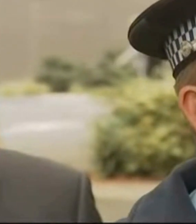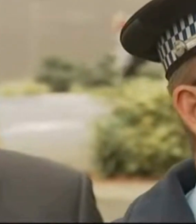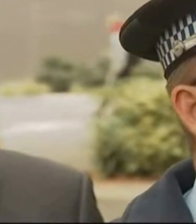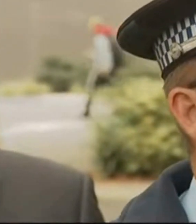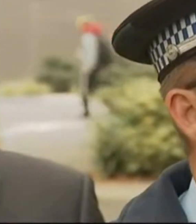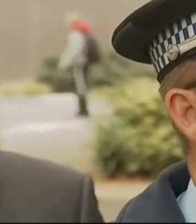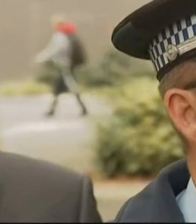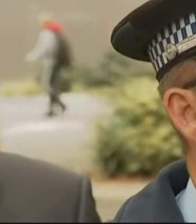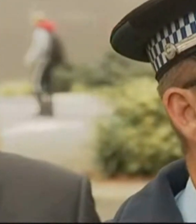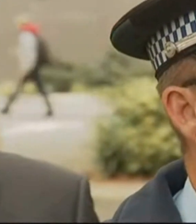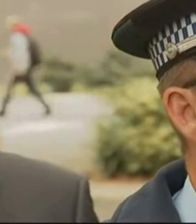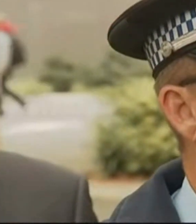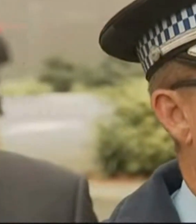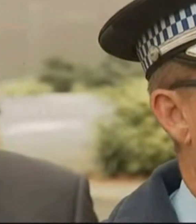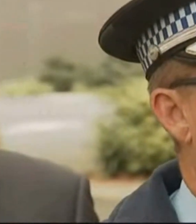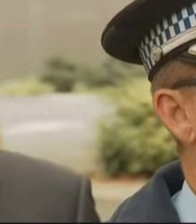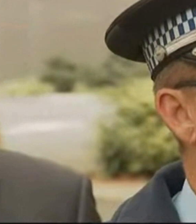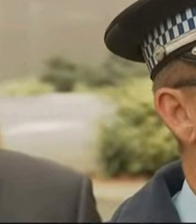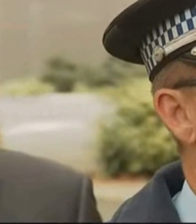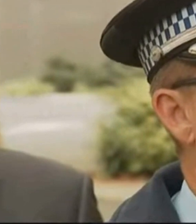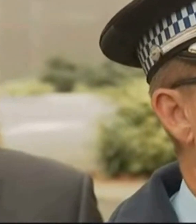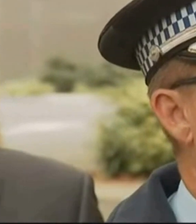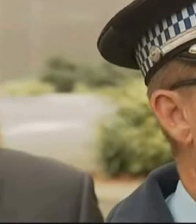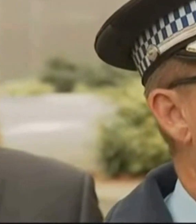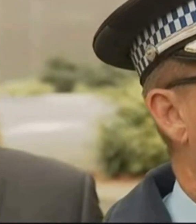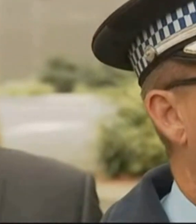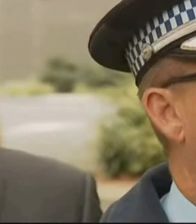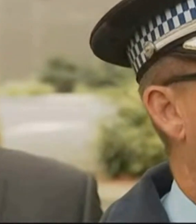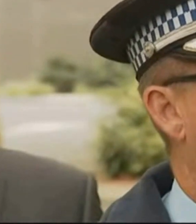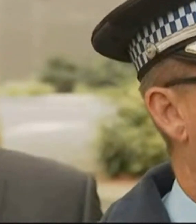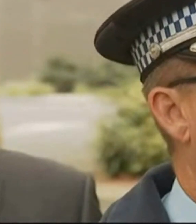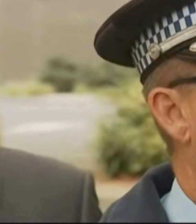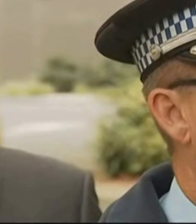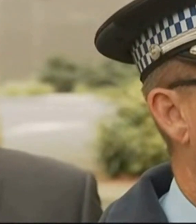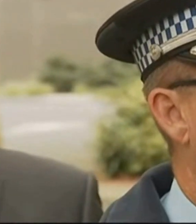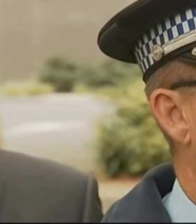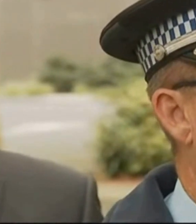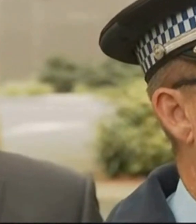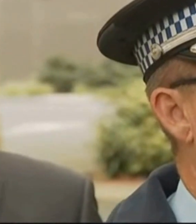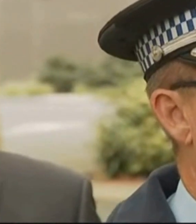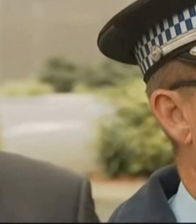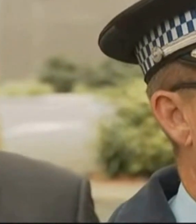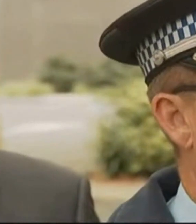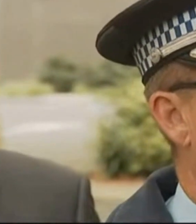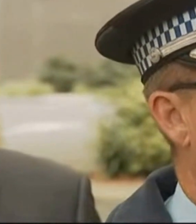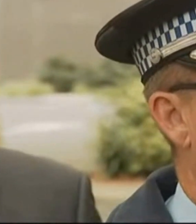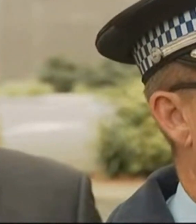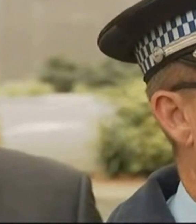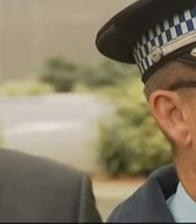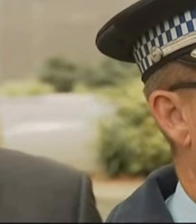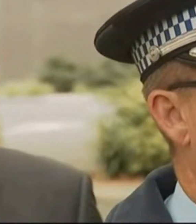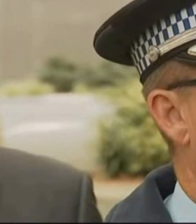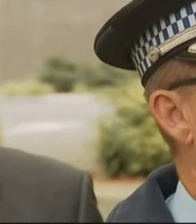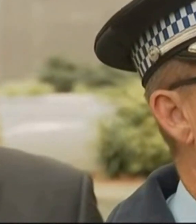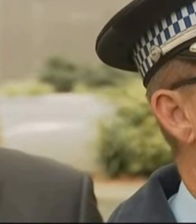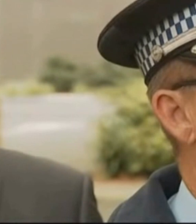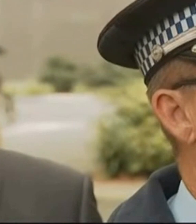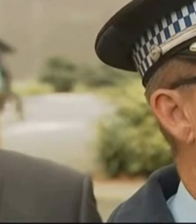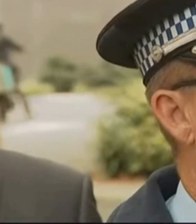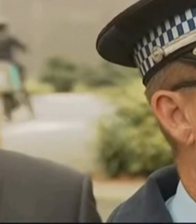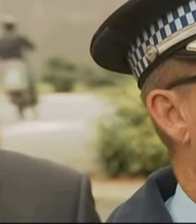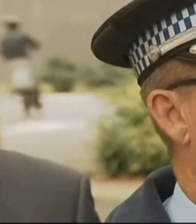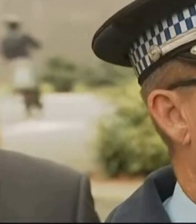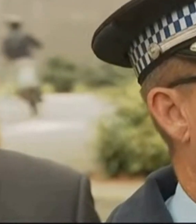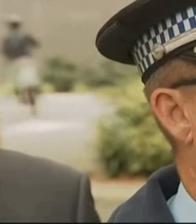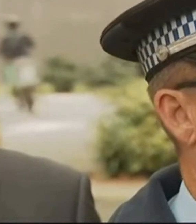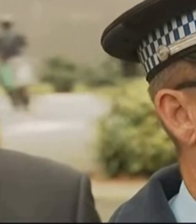Golden Sheep Hotel and the business as it is, yes, but there are a number of people who have brains and who should be taking care for themselves as